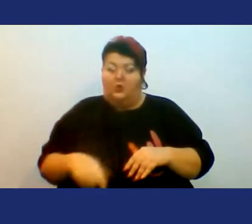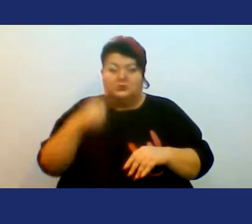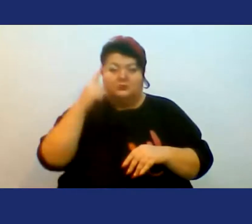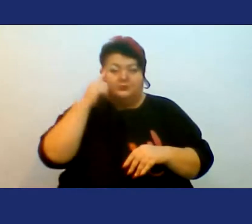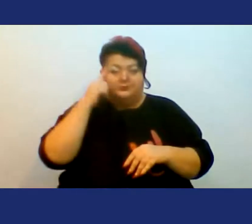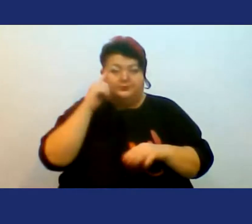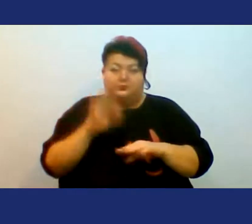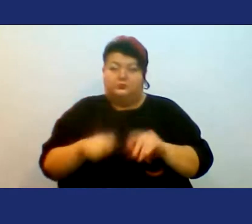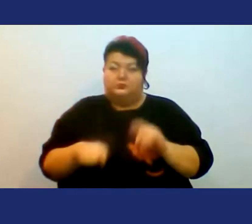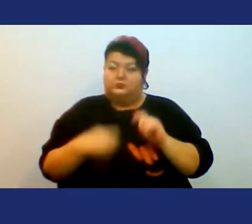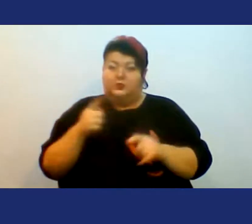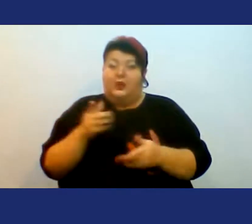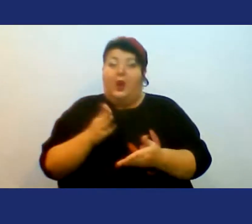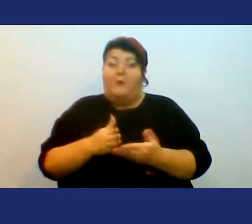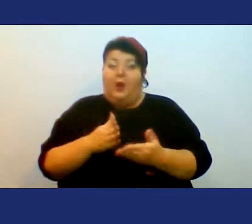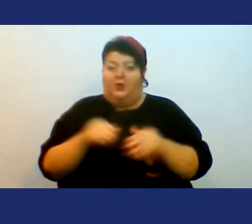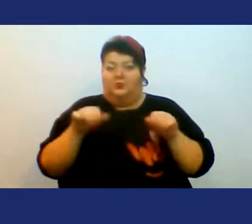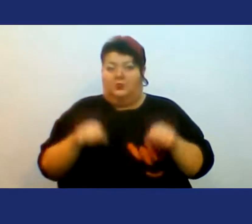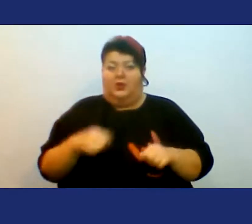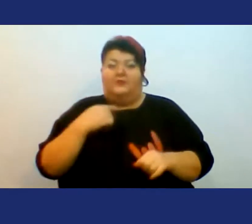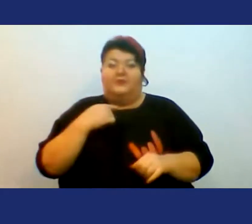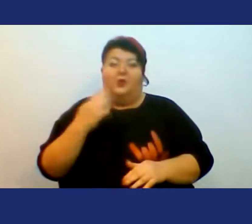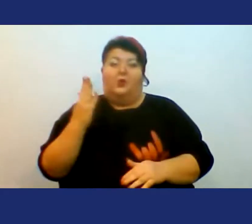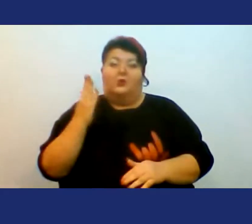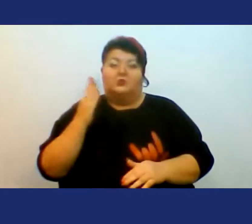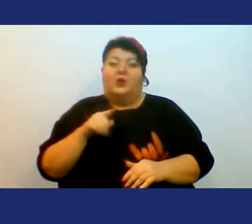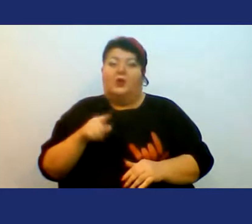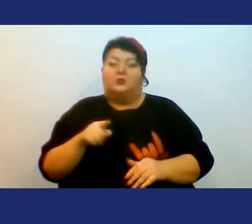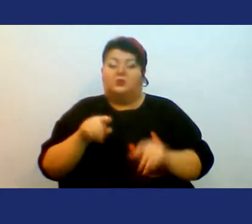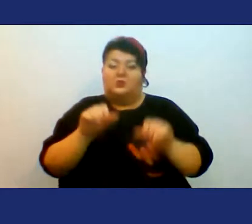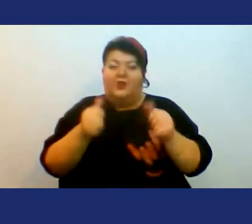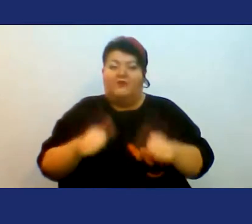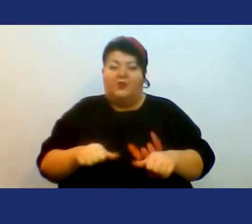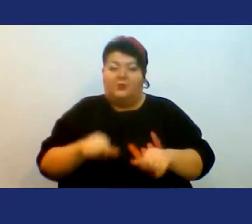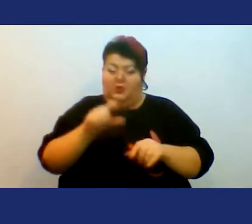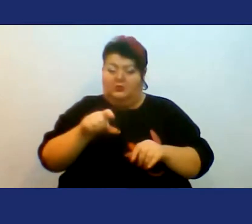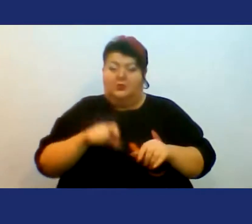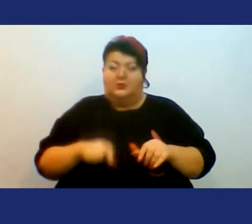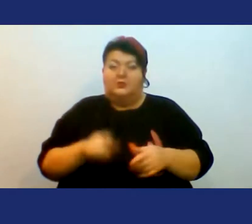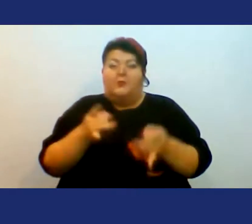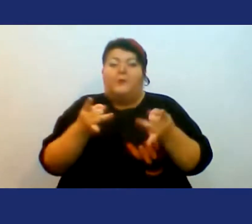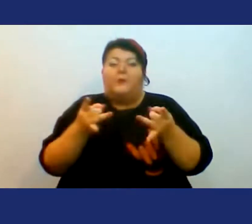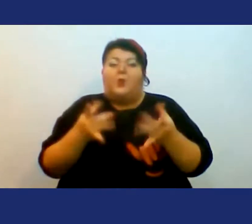by having a proper design of the ballot paper. People with